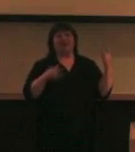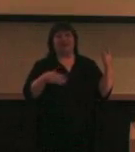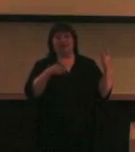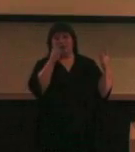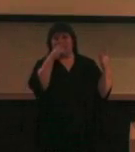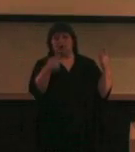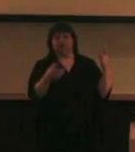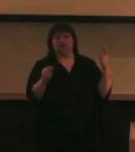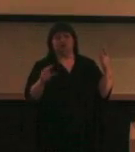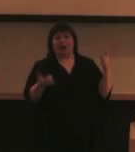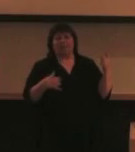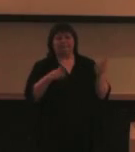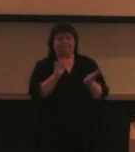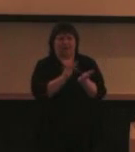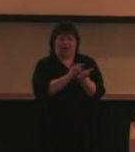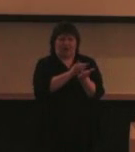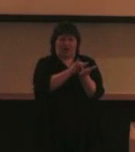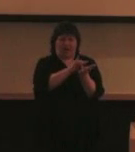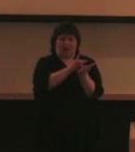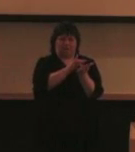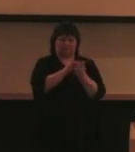allergy to medication?